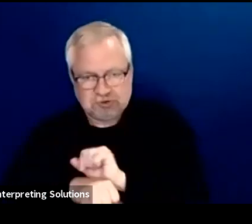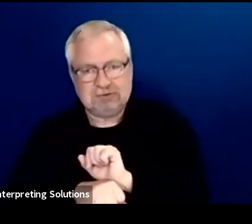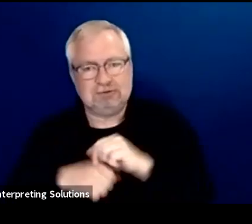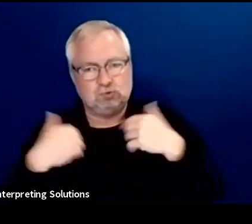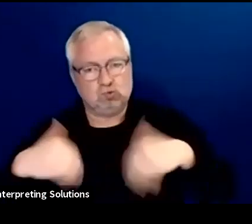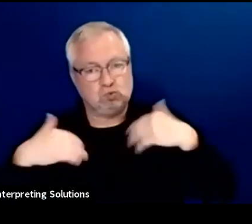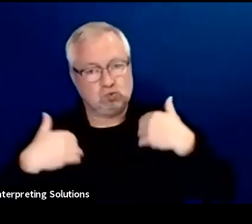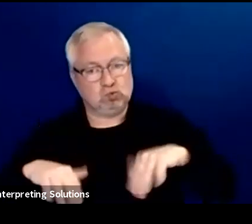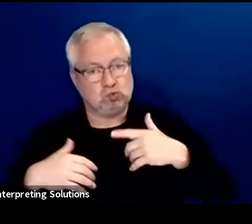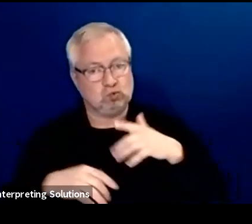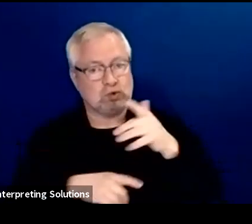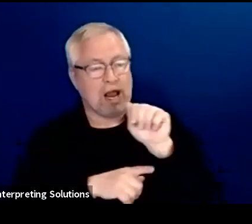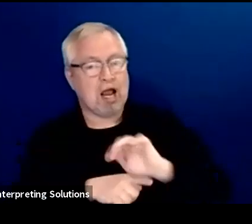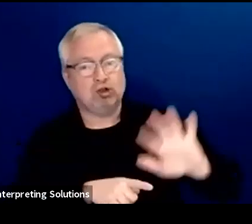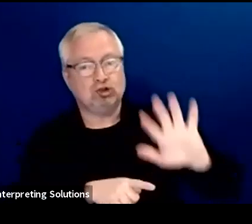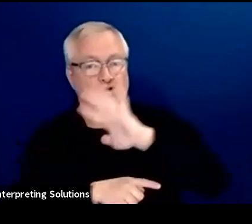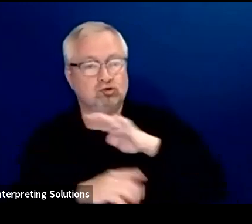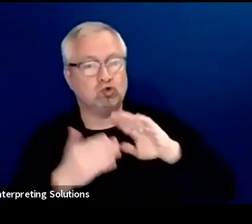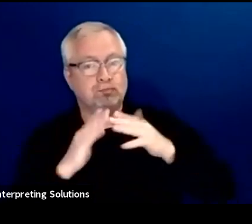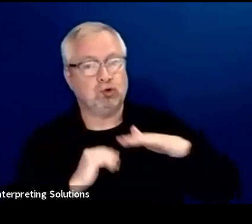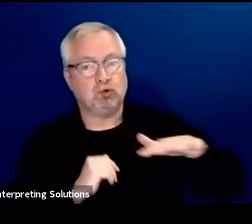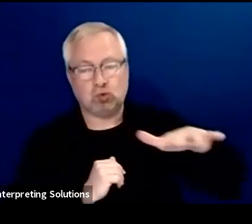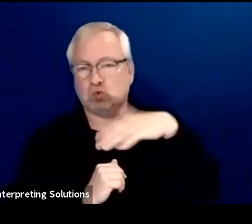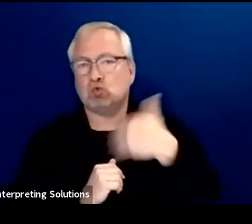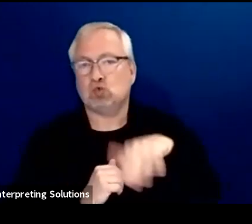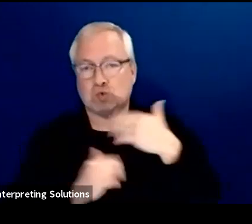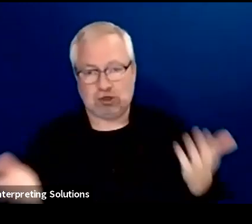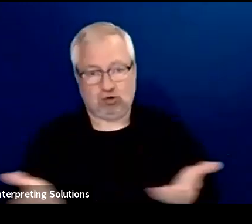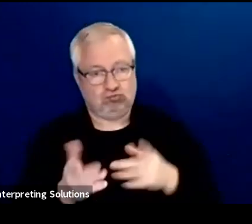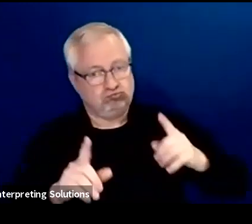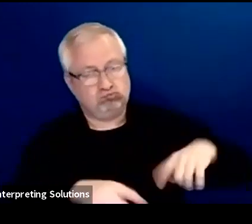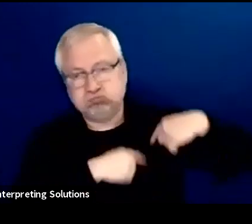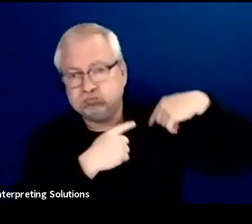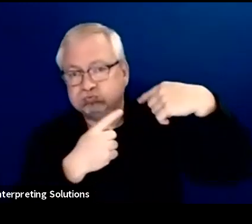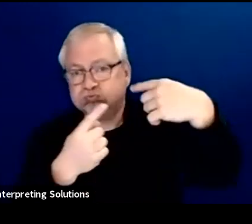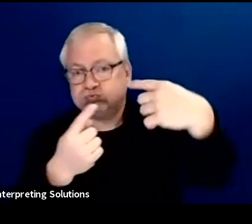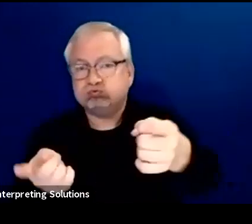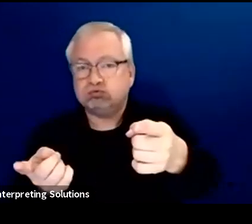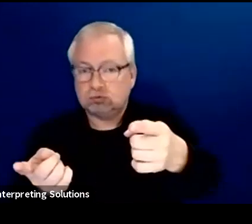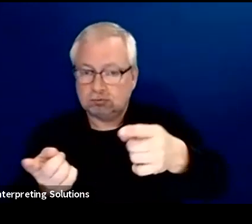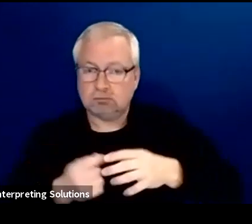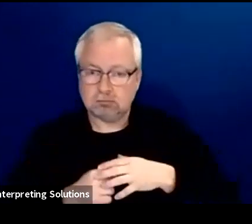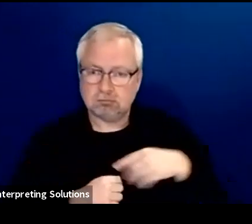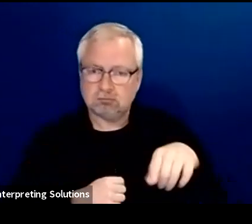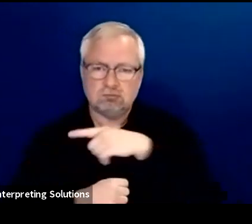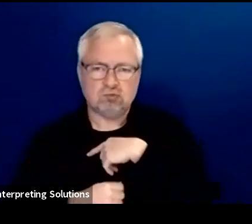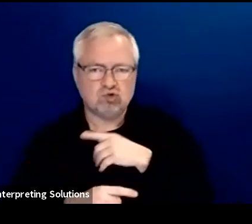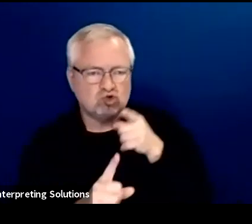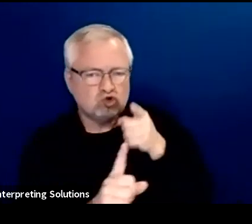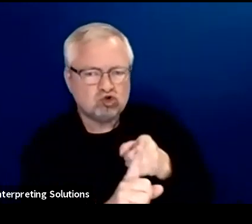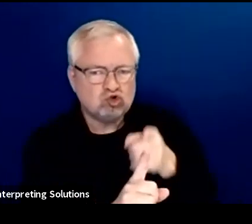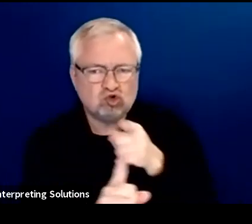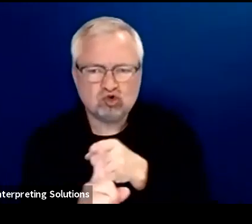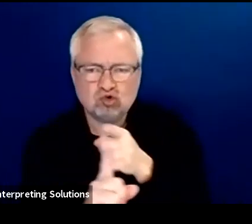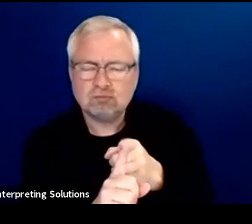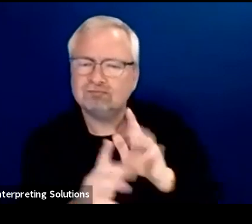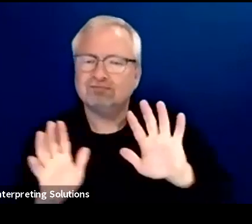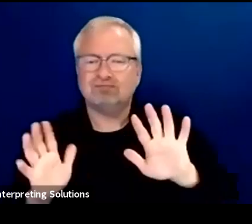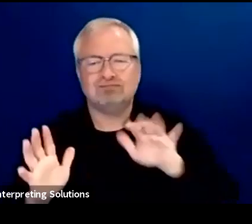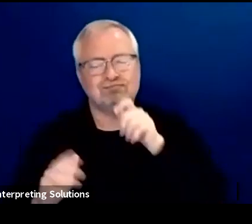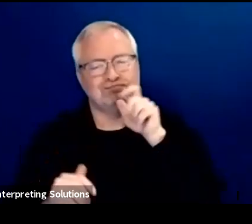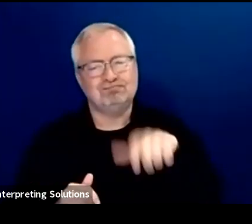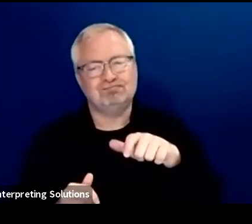that has been here for an awful long time. And to be unfairly targeted during this time just adds unnecessary stress. So that